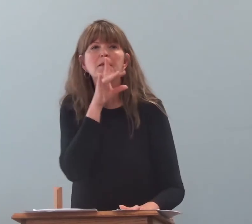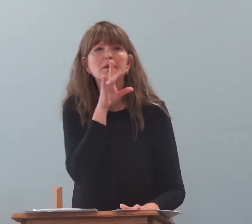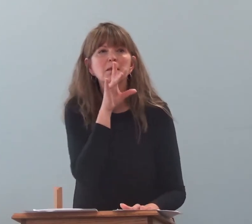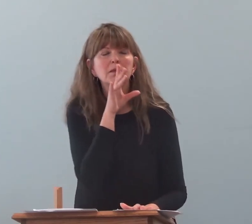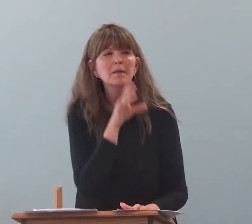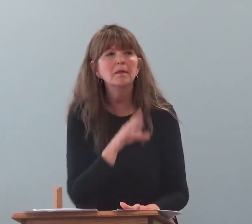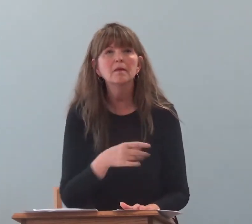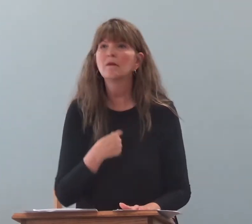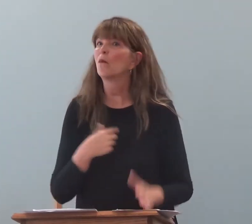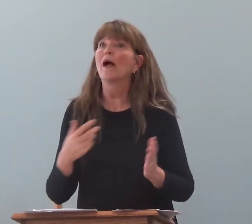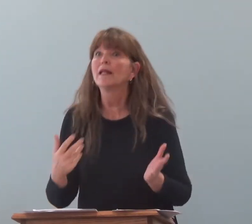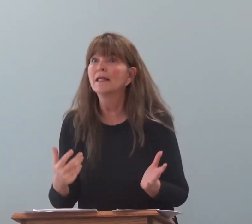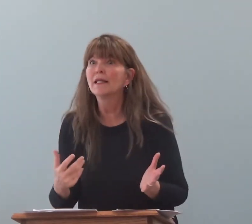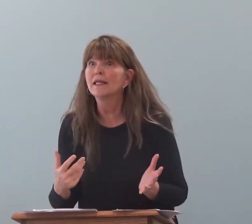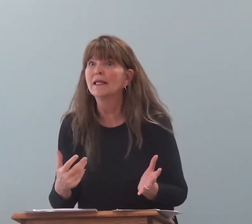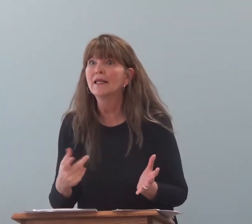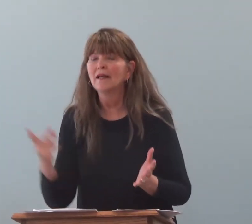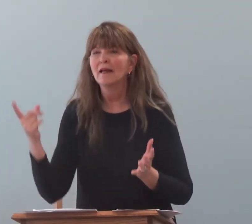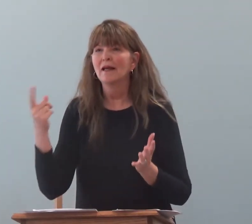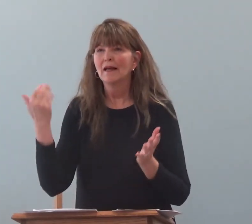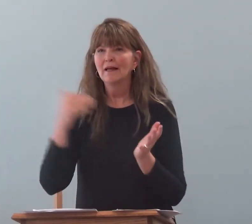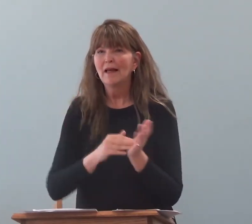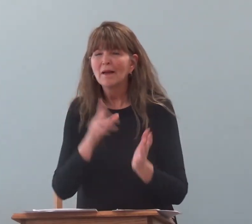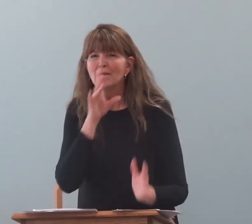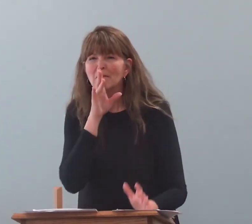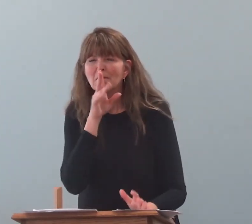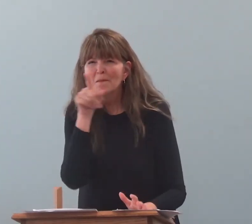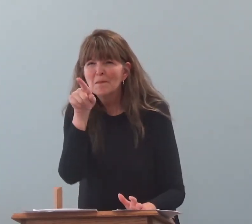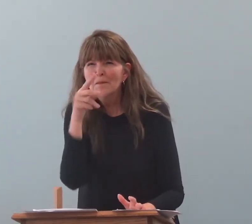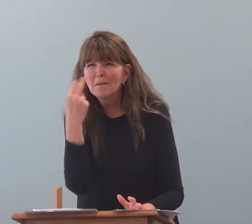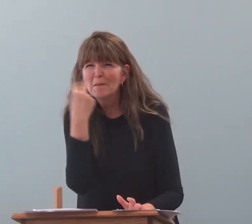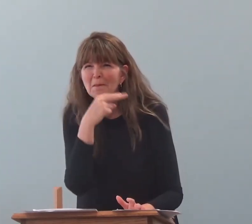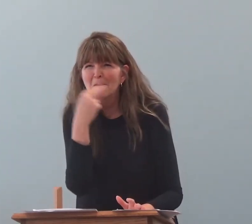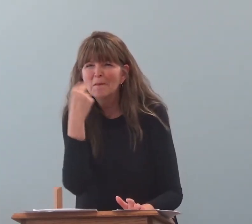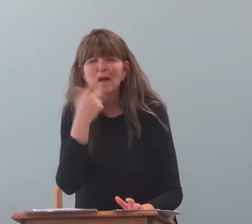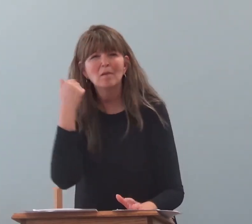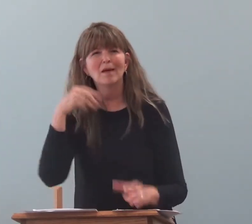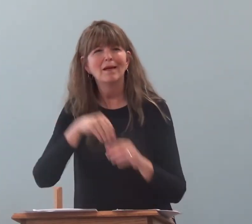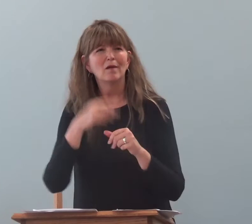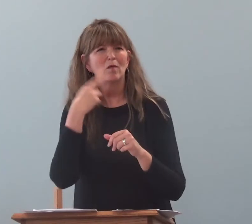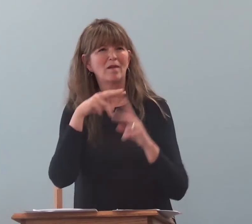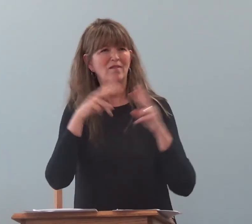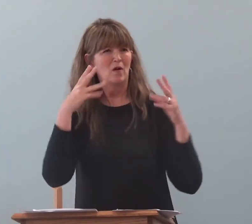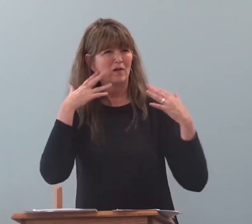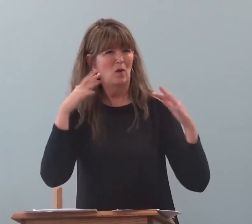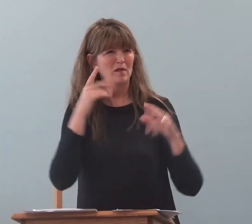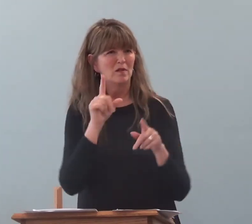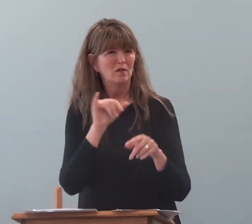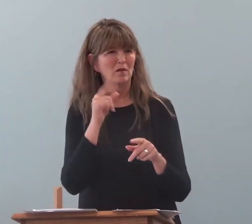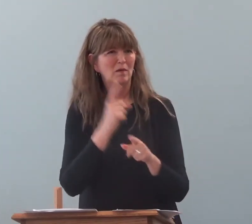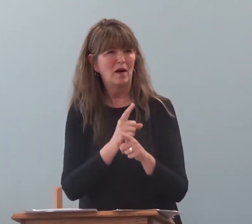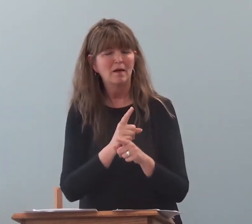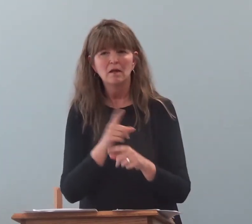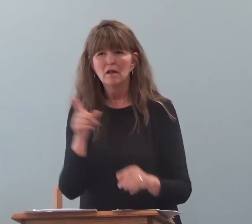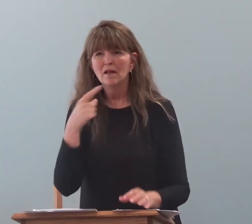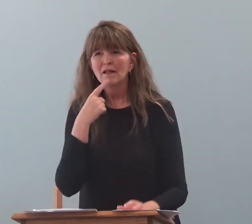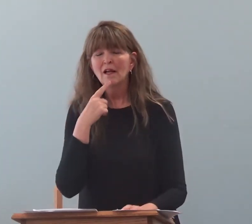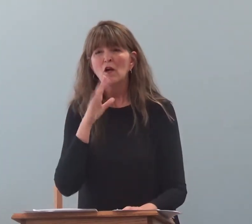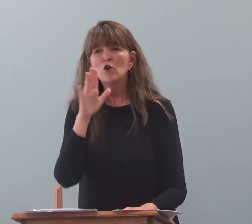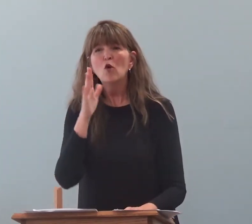to go. They said something to me, and I said, what? And they said it again, and I started to read their lips, because the other restaurant was very loud, so I couldn't hear